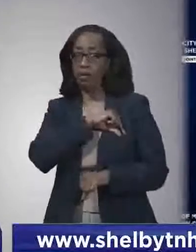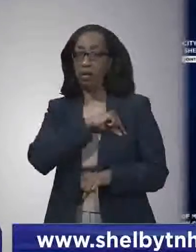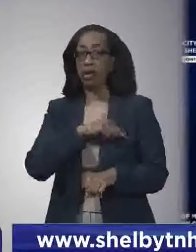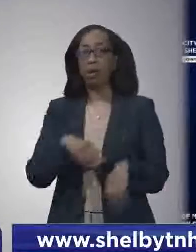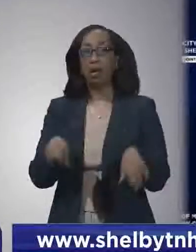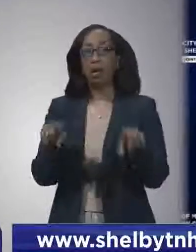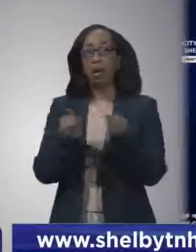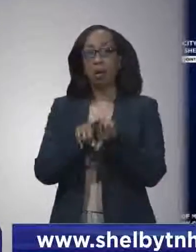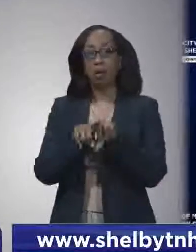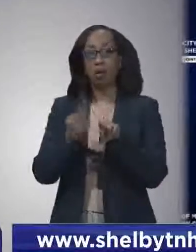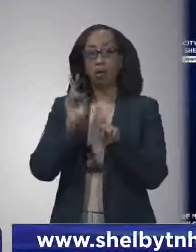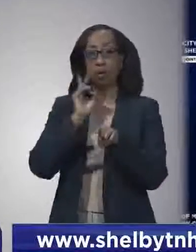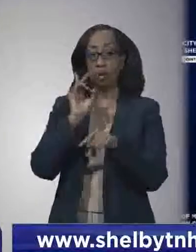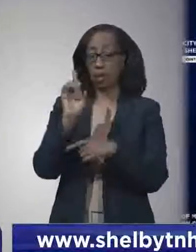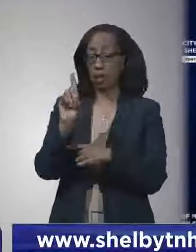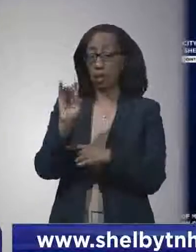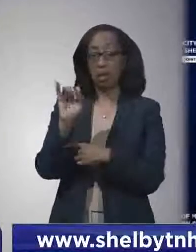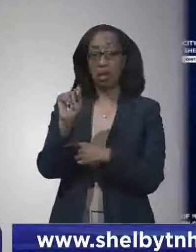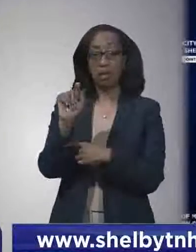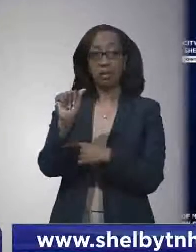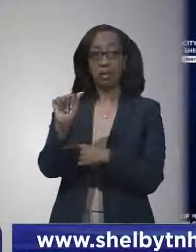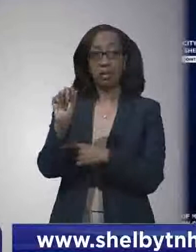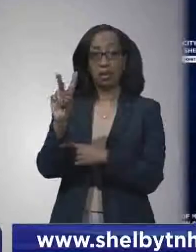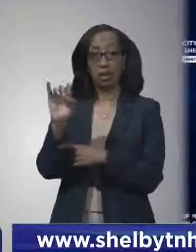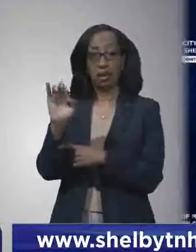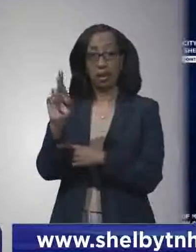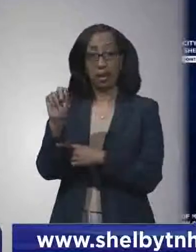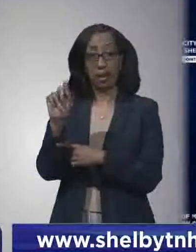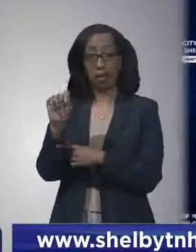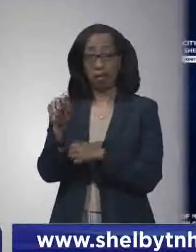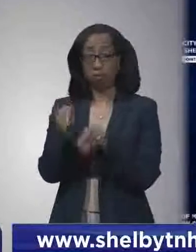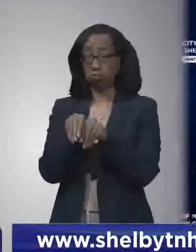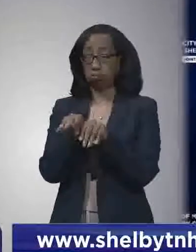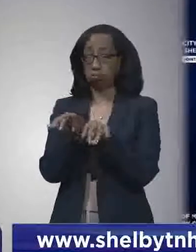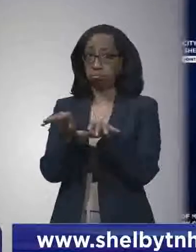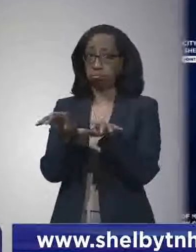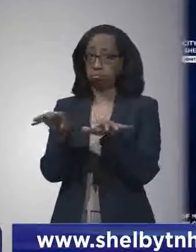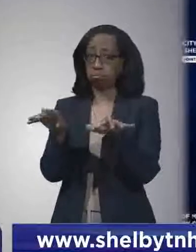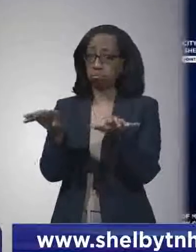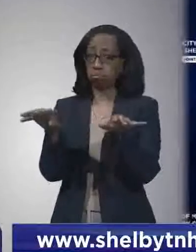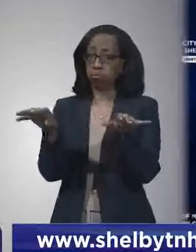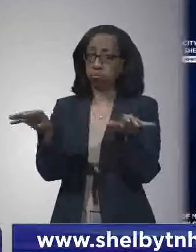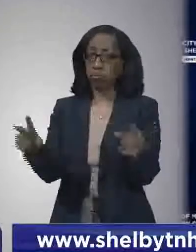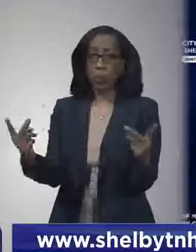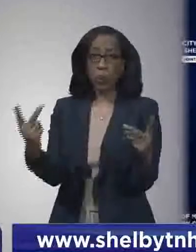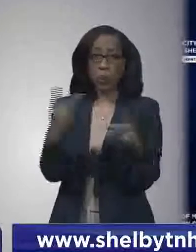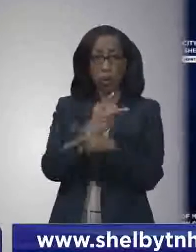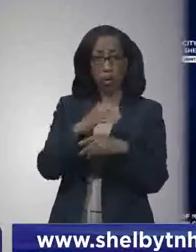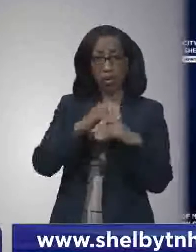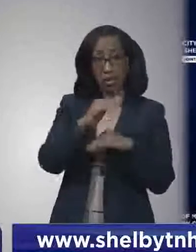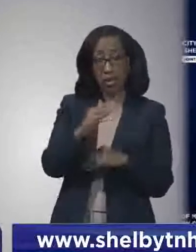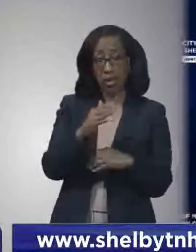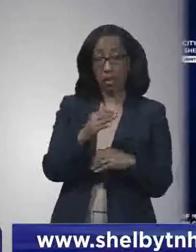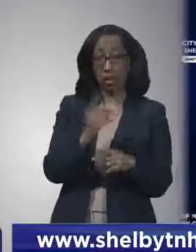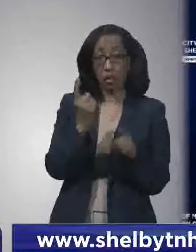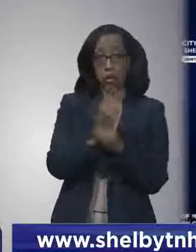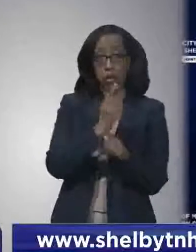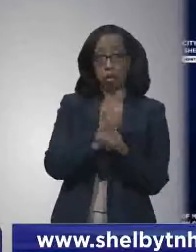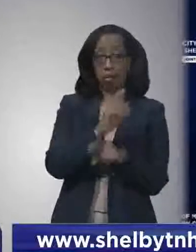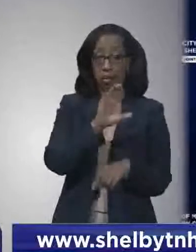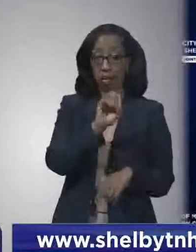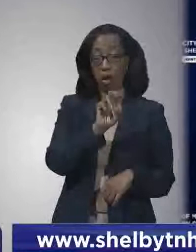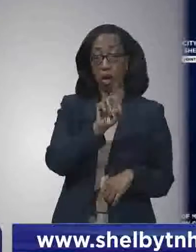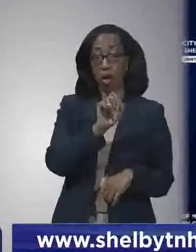become the predominant strain in our community. We know that it's more transmissible, and it seems to be having more of a severe effect in our